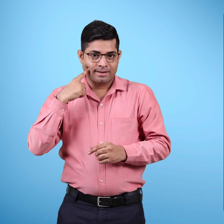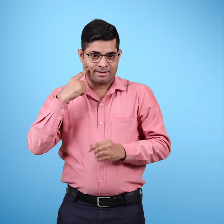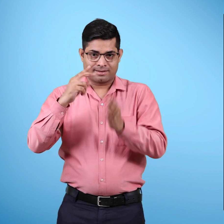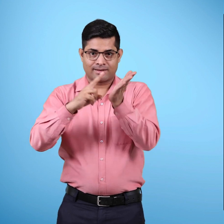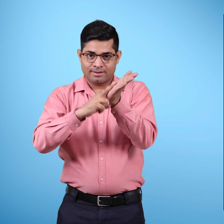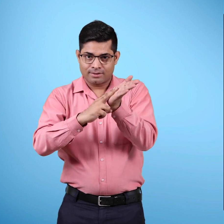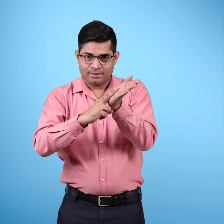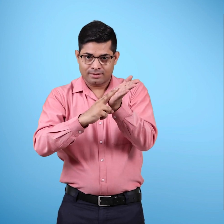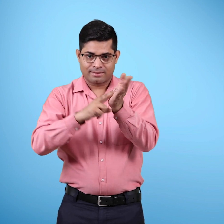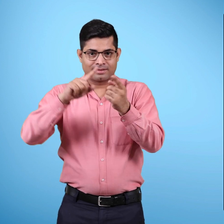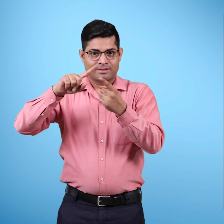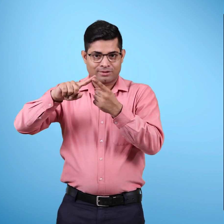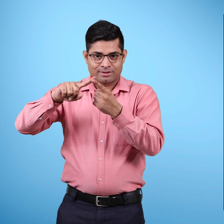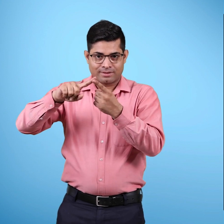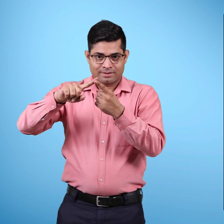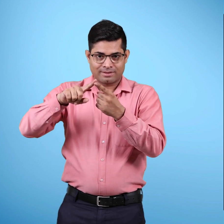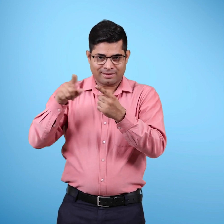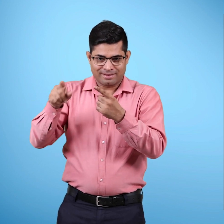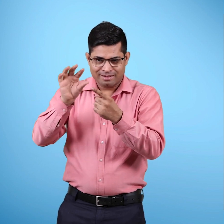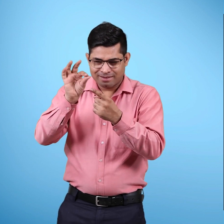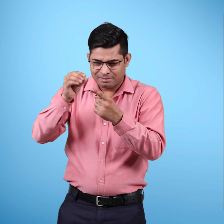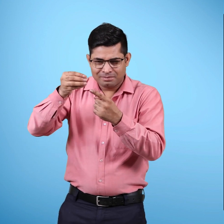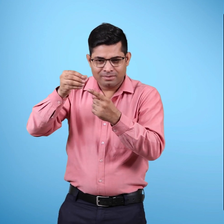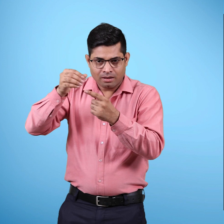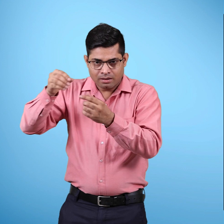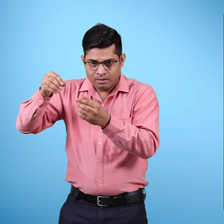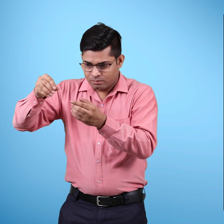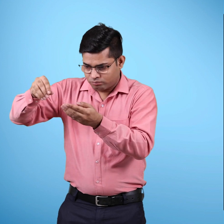and pour some iodine solution over it.